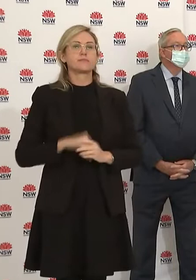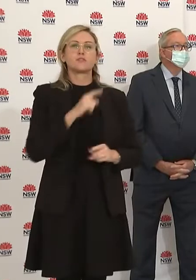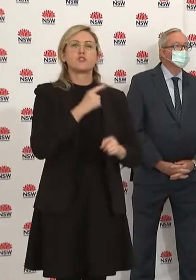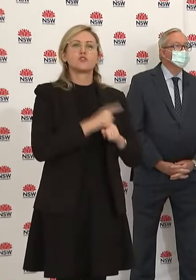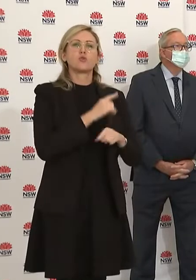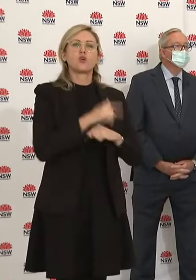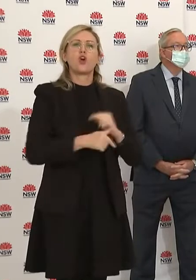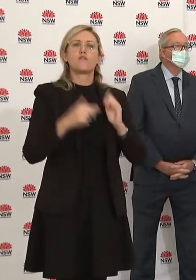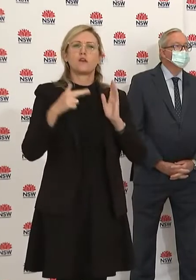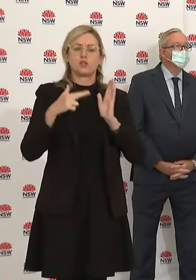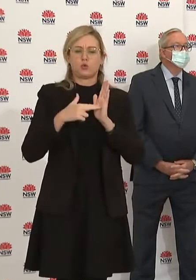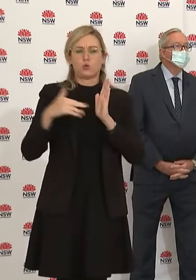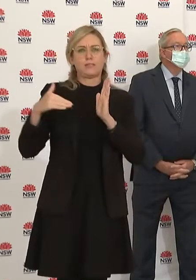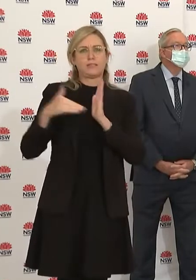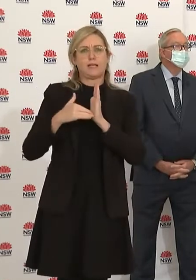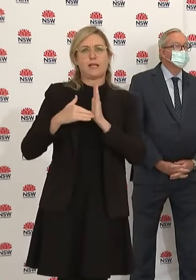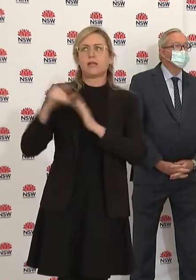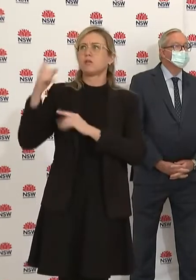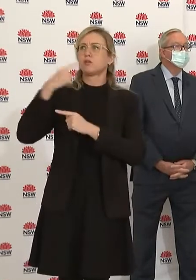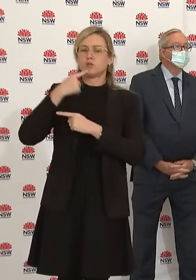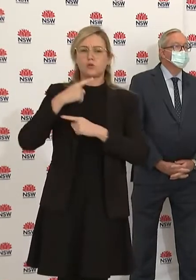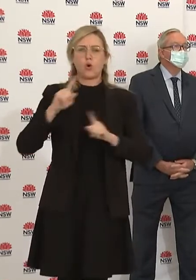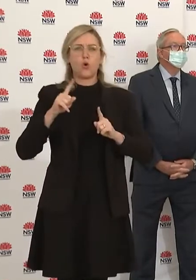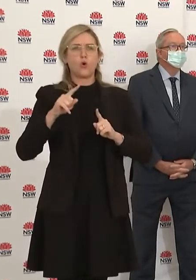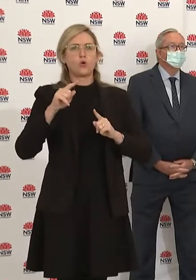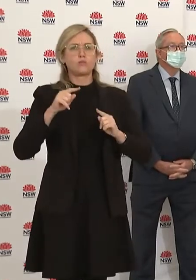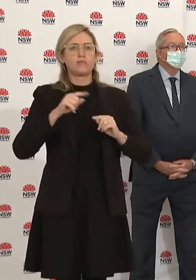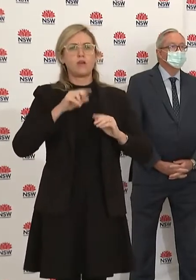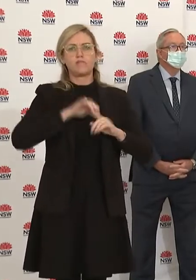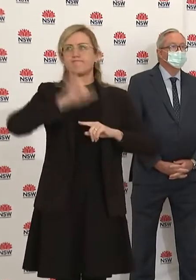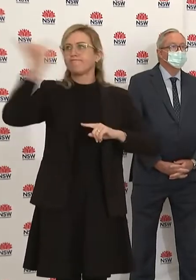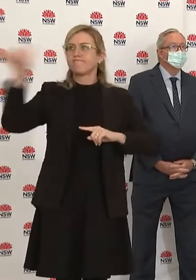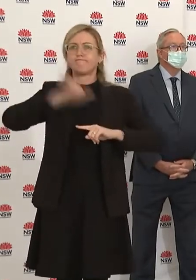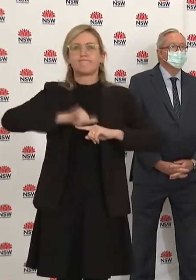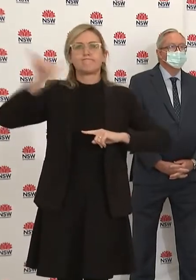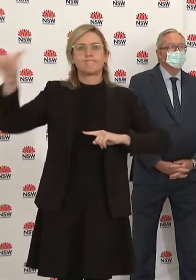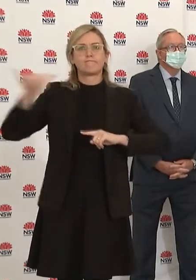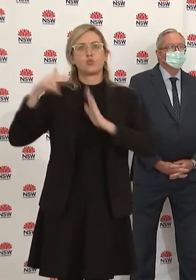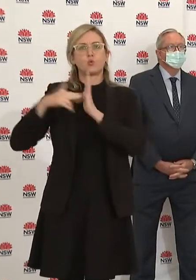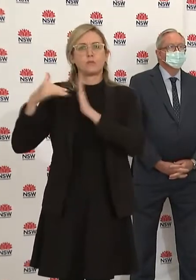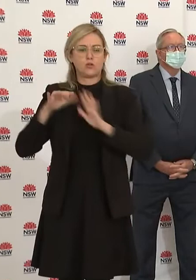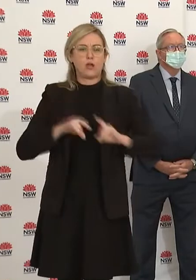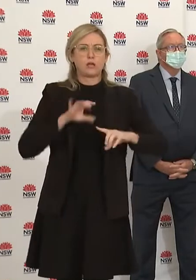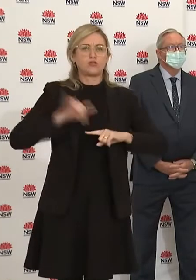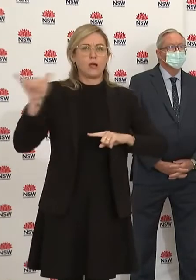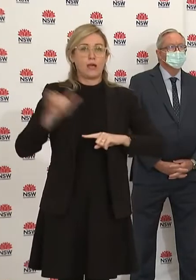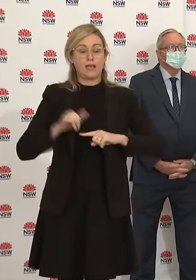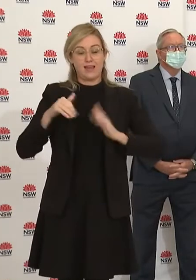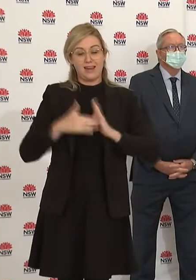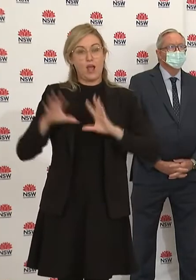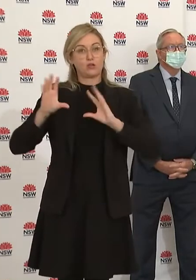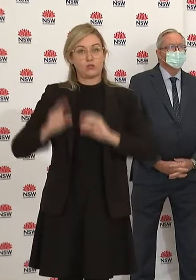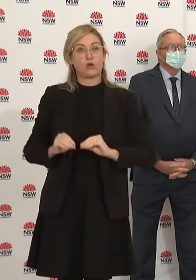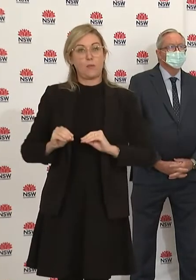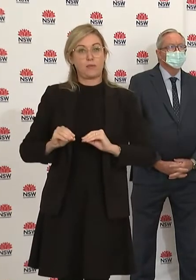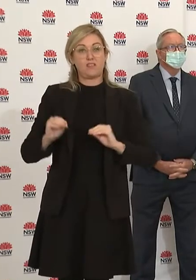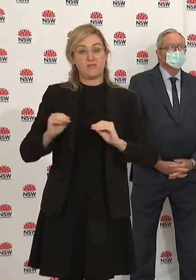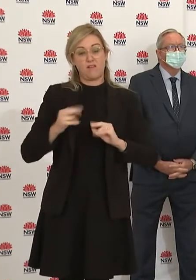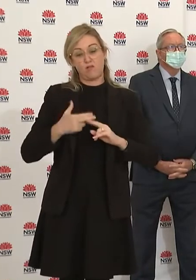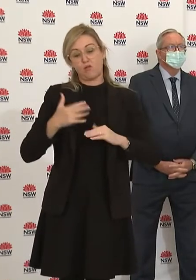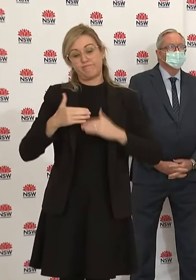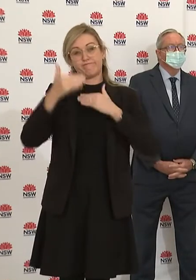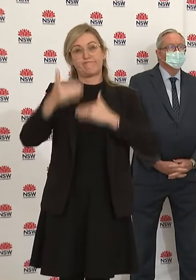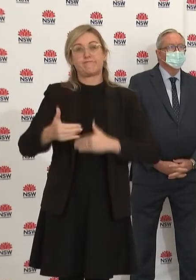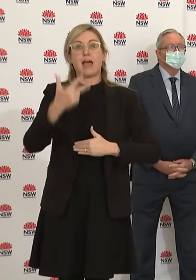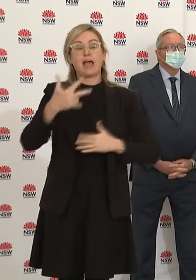the trans-Tasman bubble because of the Delta variant. Do you take a personal responsibility for that virus starting off here in Sydney? And what do you say to the thousands of